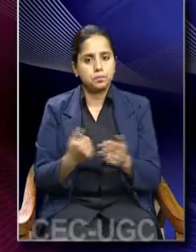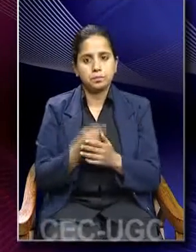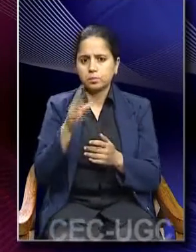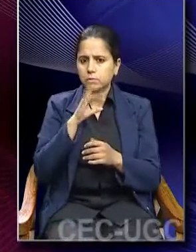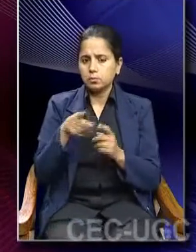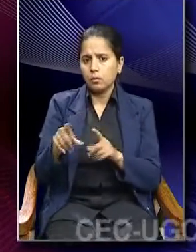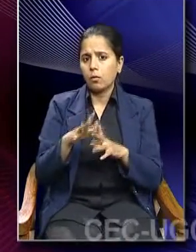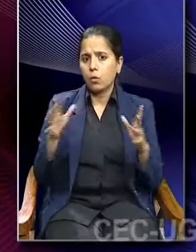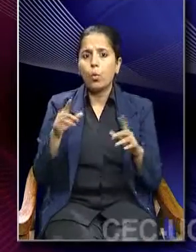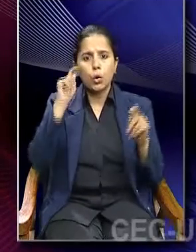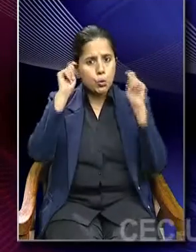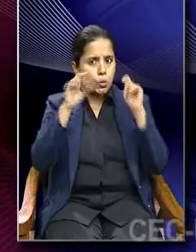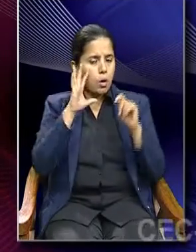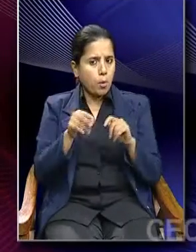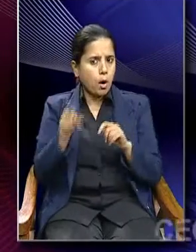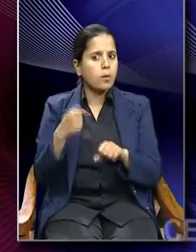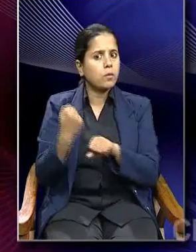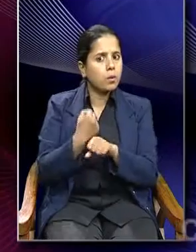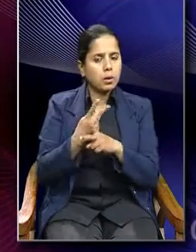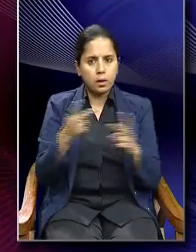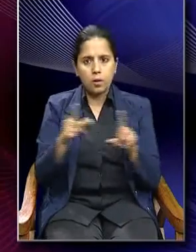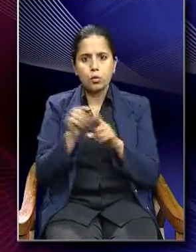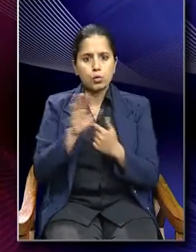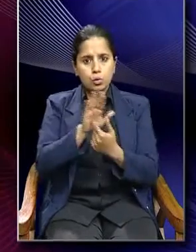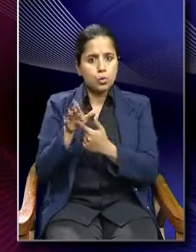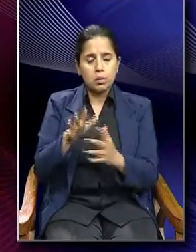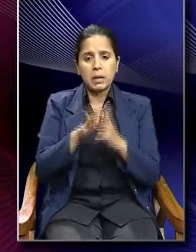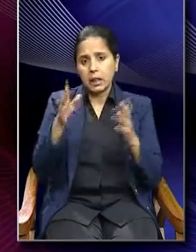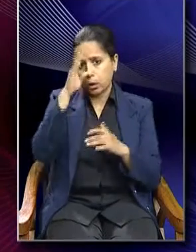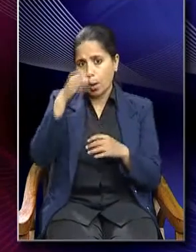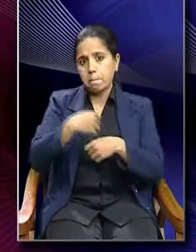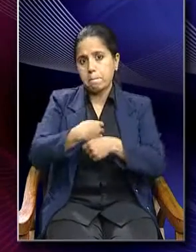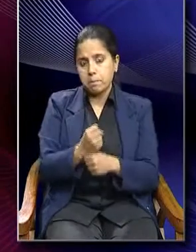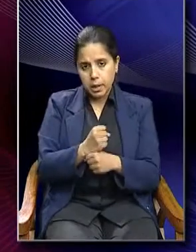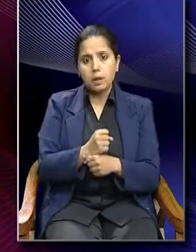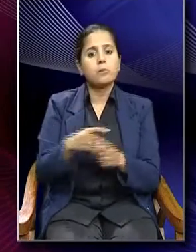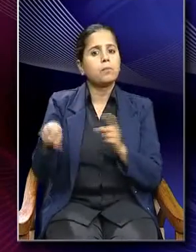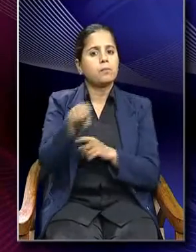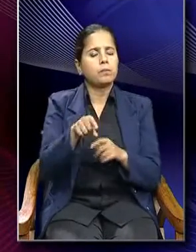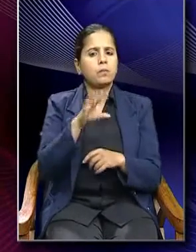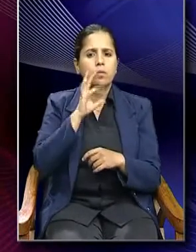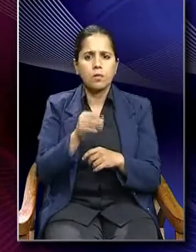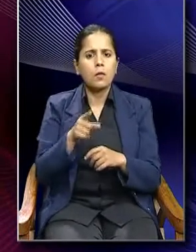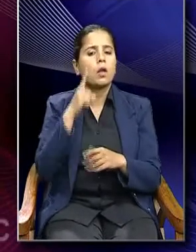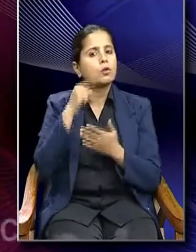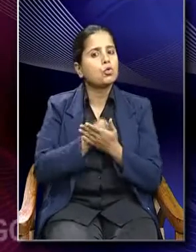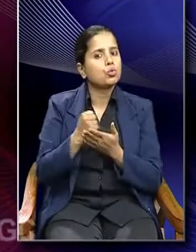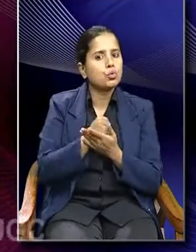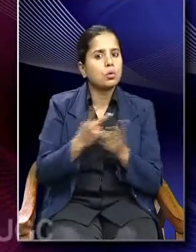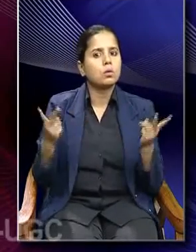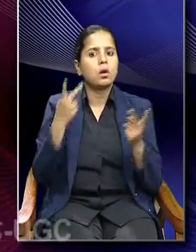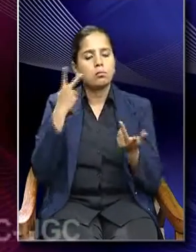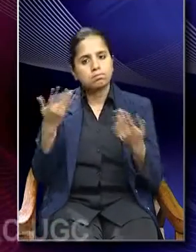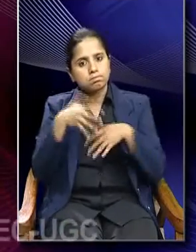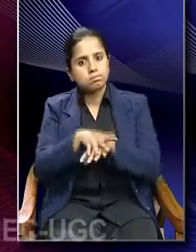a crucial role in terms of developing this grand theory, which was an attempt to